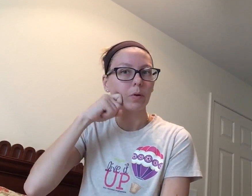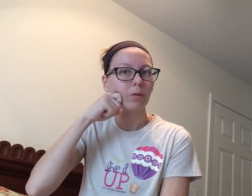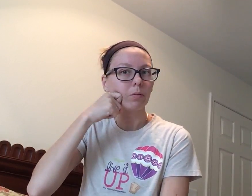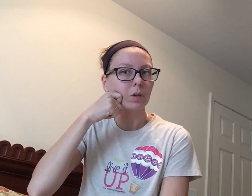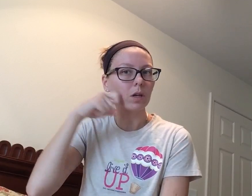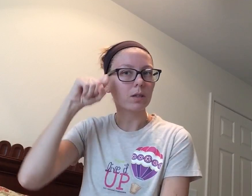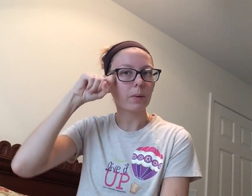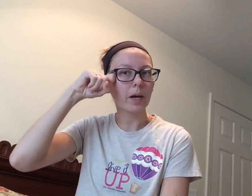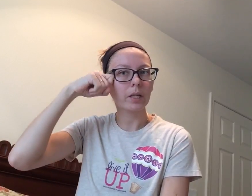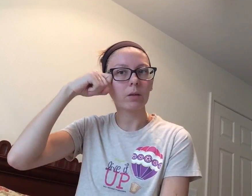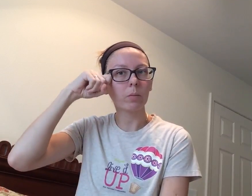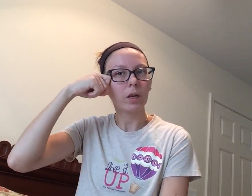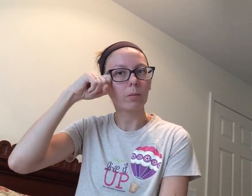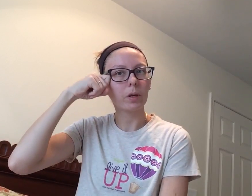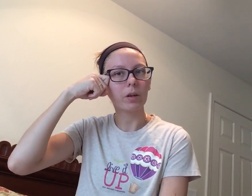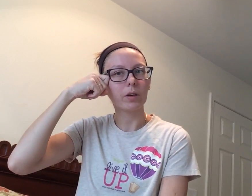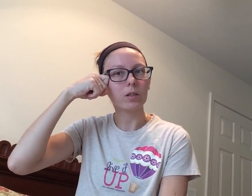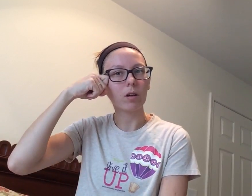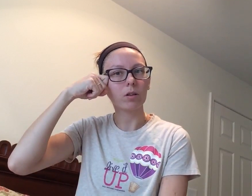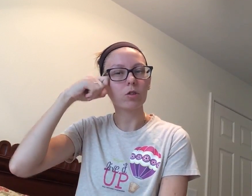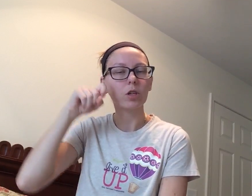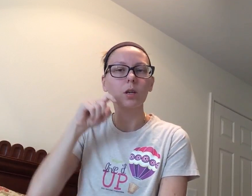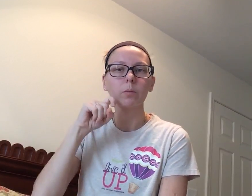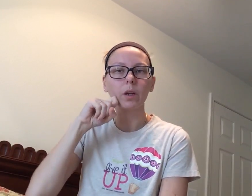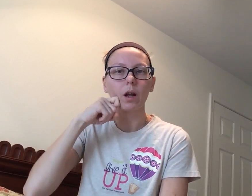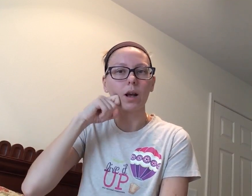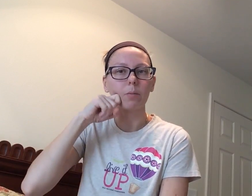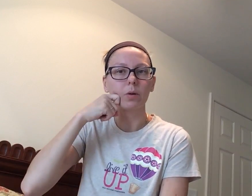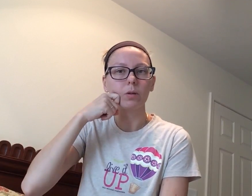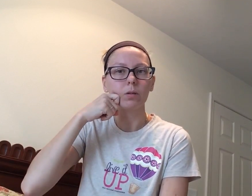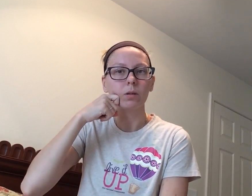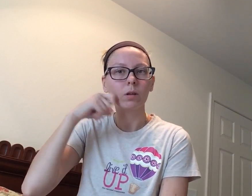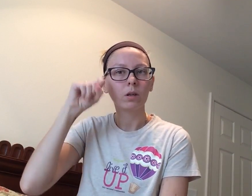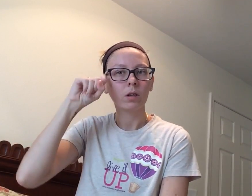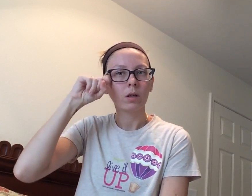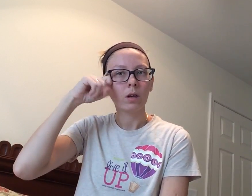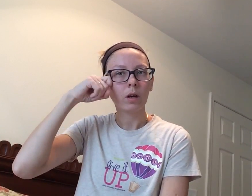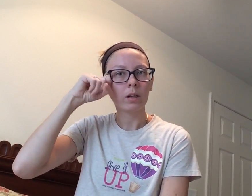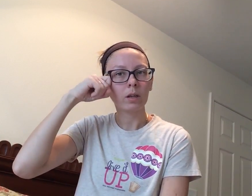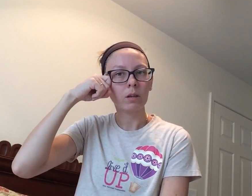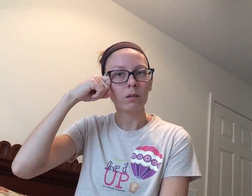Apple. We talked about onion being up here. It's not on your sheet, but apple. Onion.